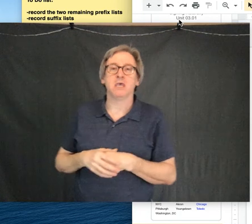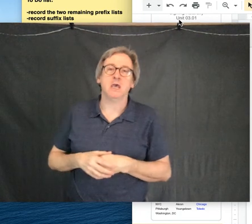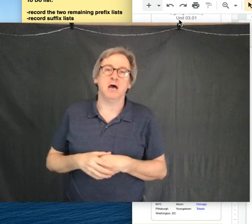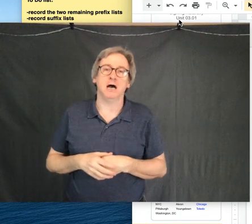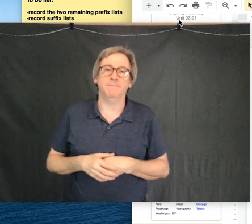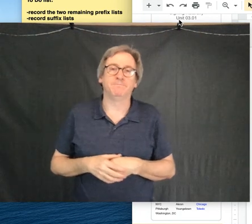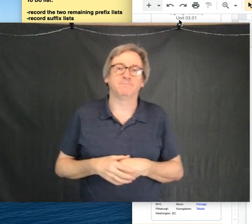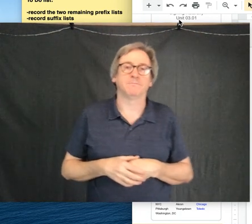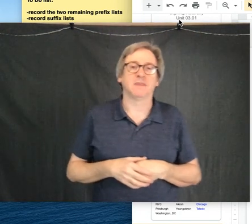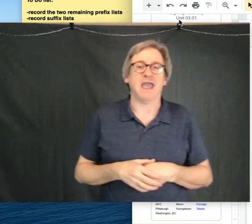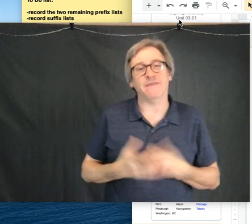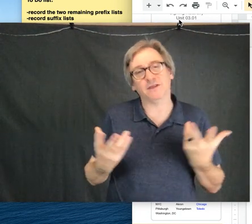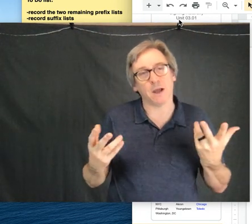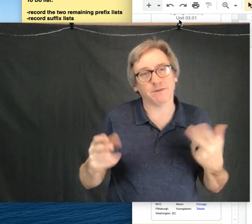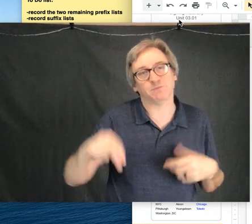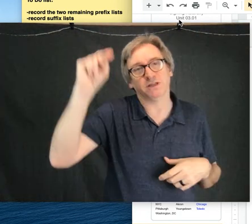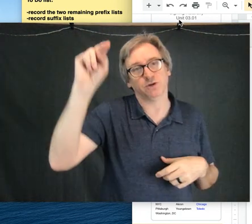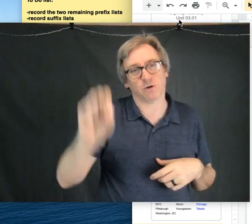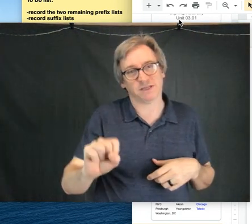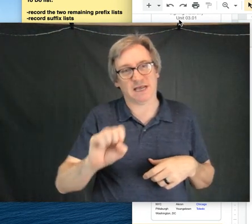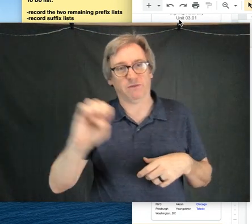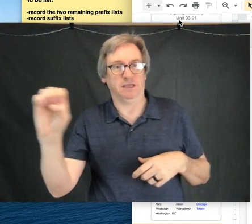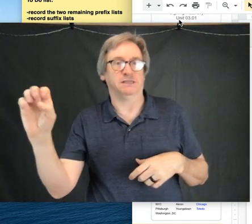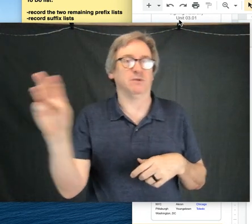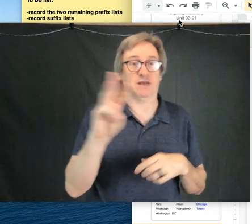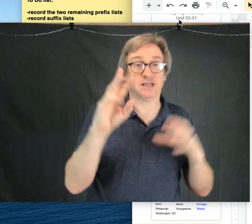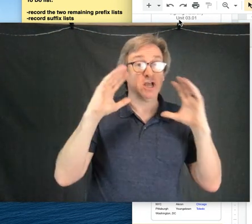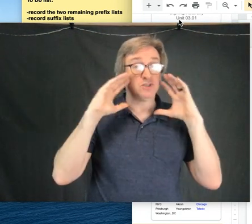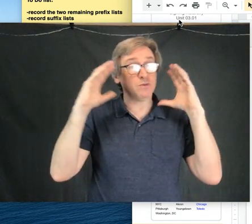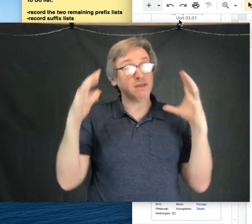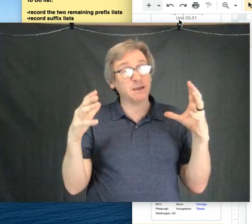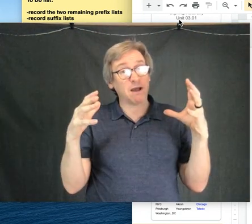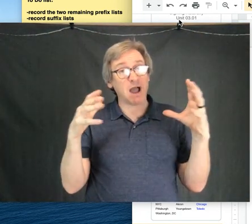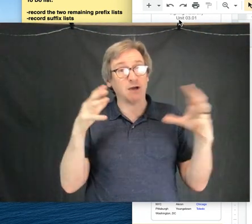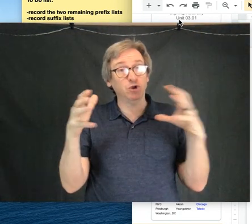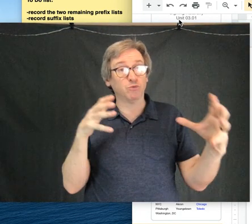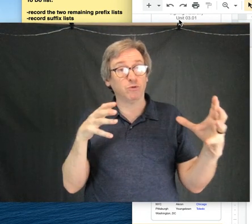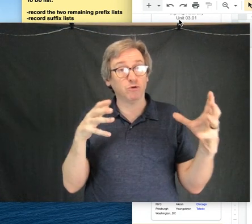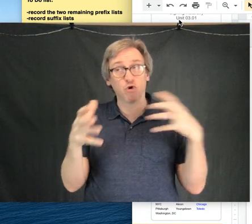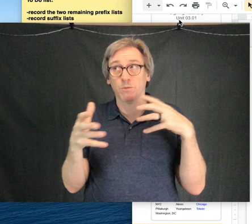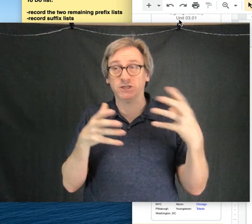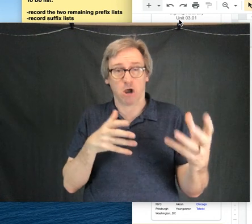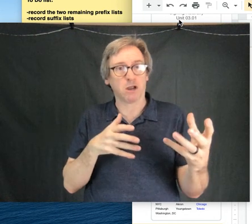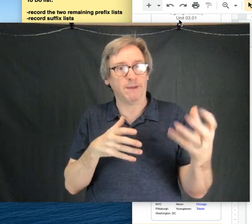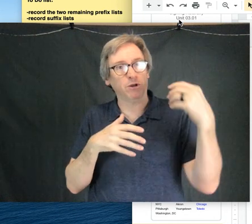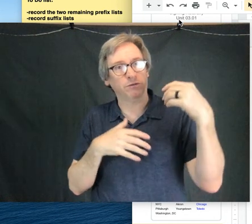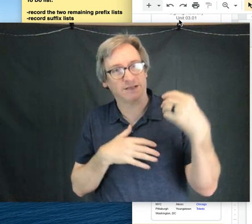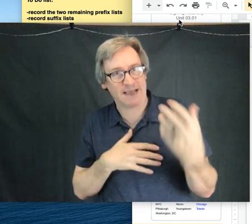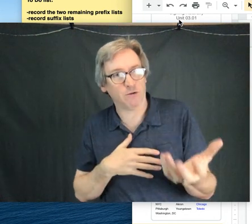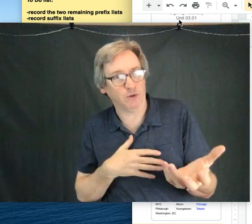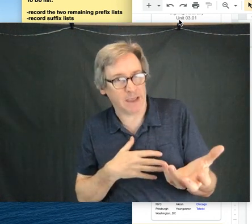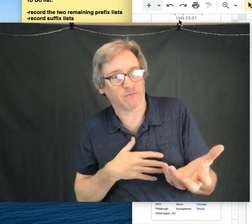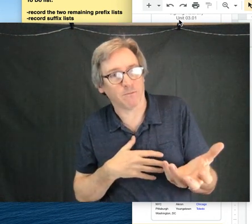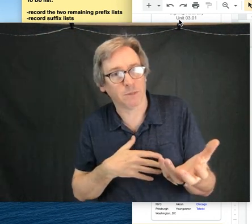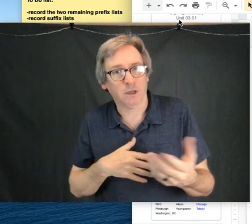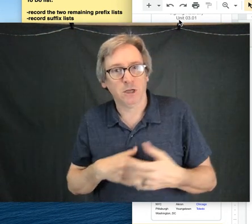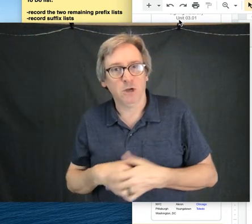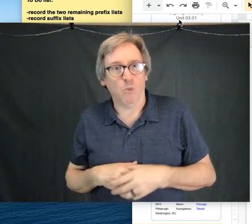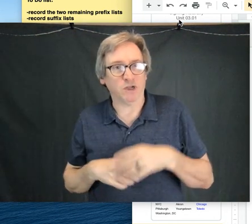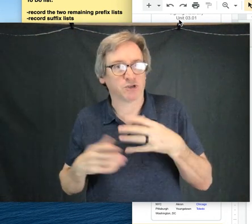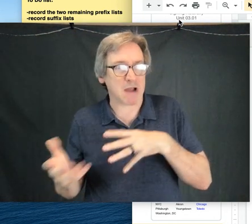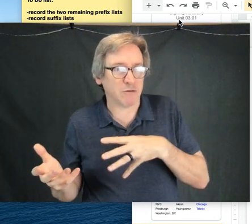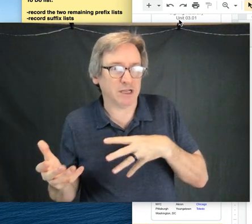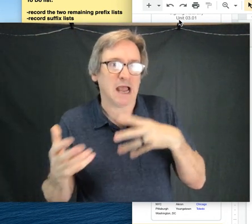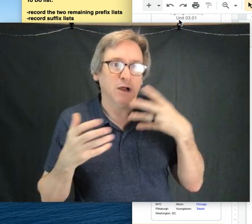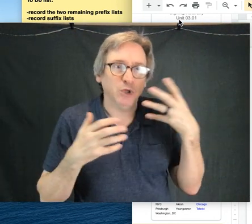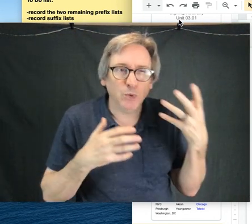progress. And then the compass points, north, south, east, and west. So think about how you normally talk about the town you came from.